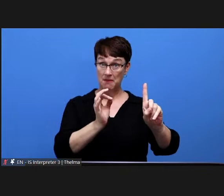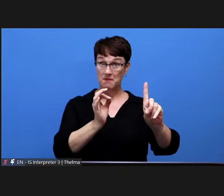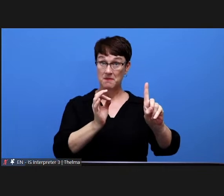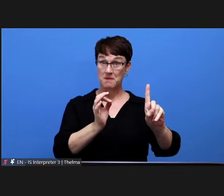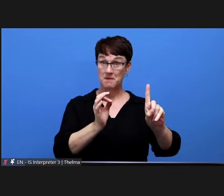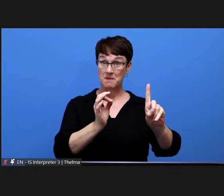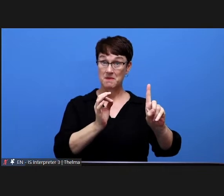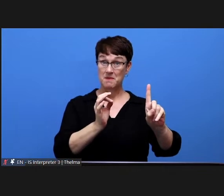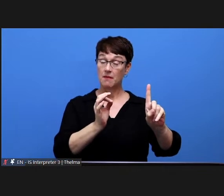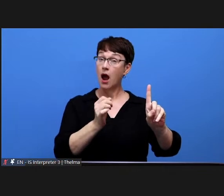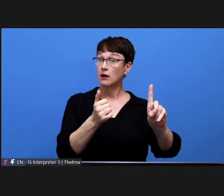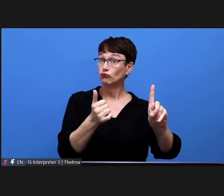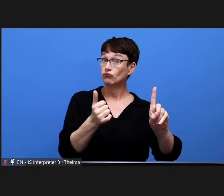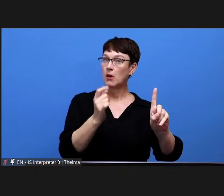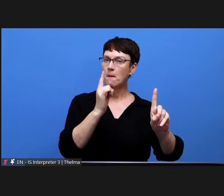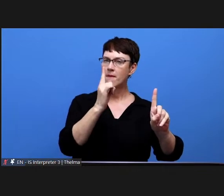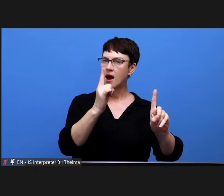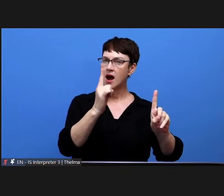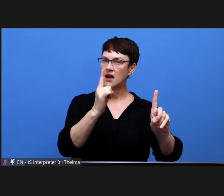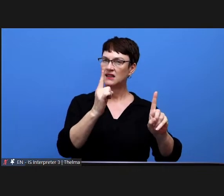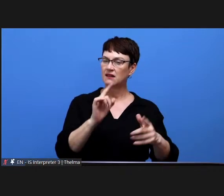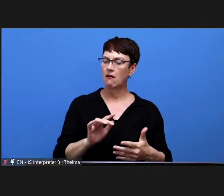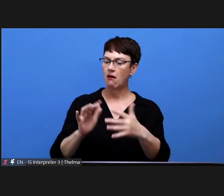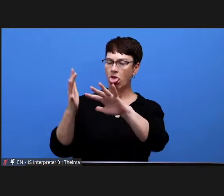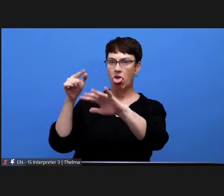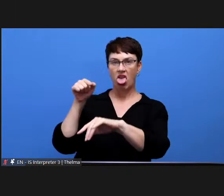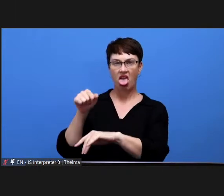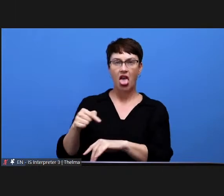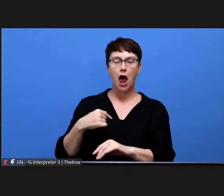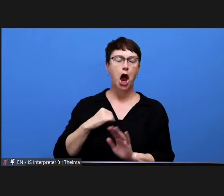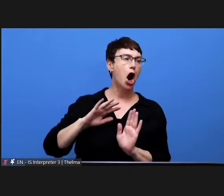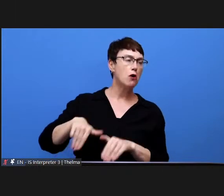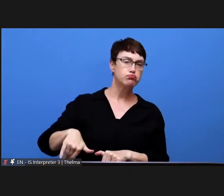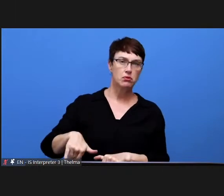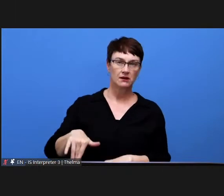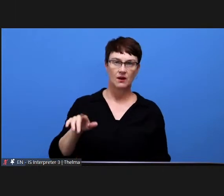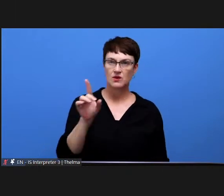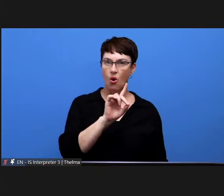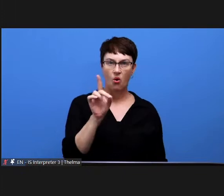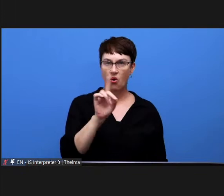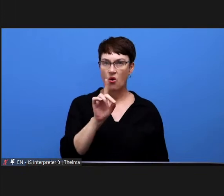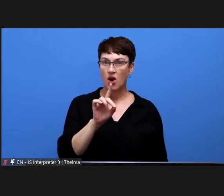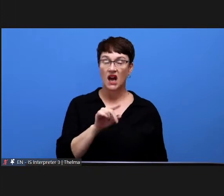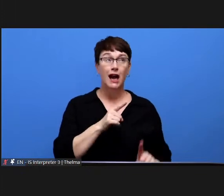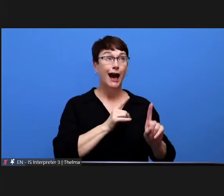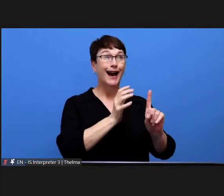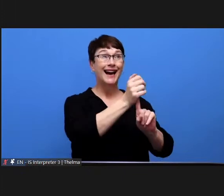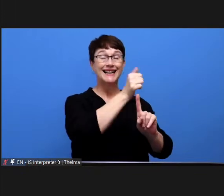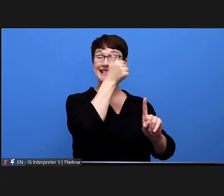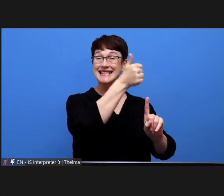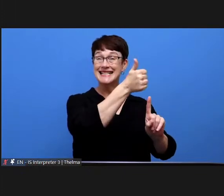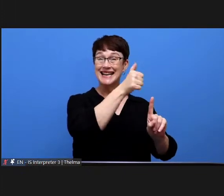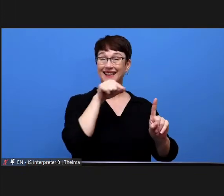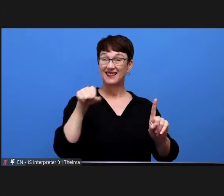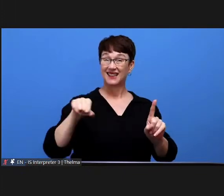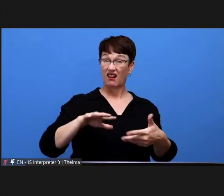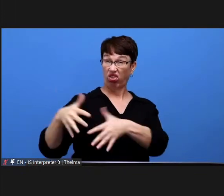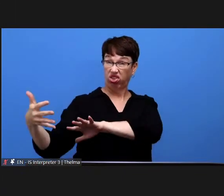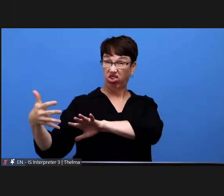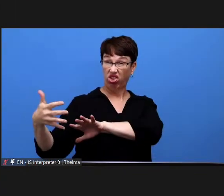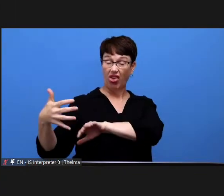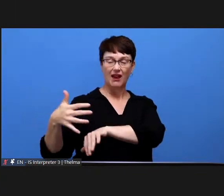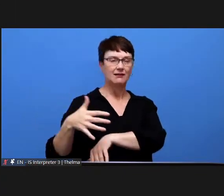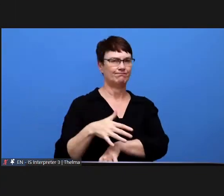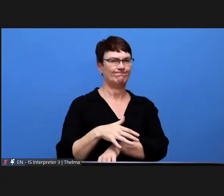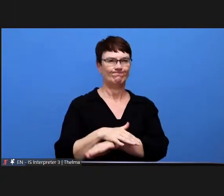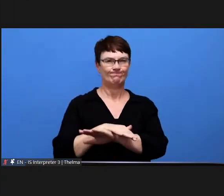we definitely will be doing a minus. Thank you very much. Thank you very much for this contribution. Before I go to the